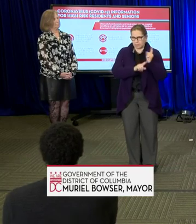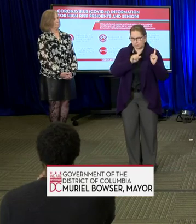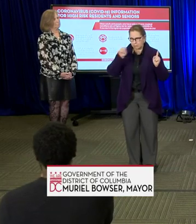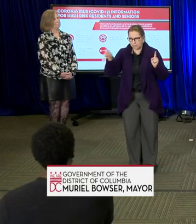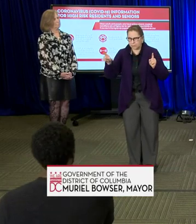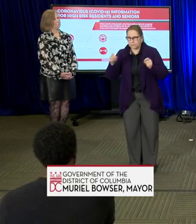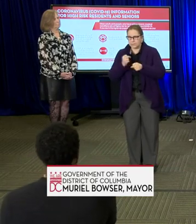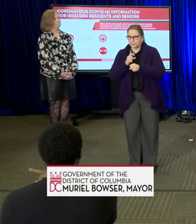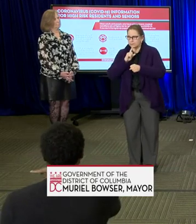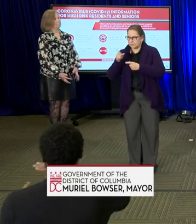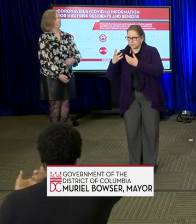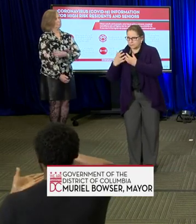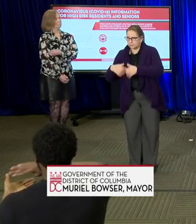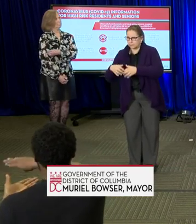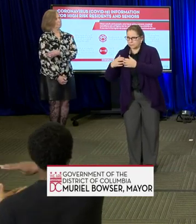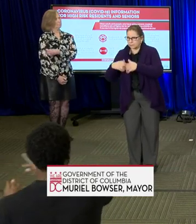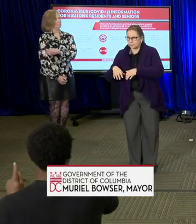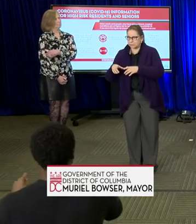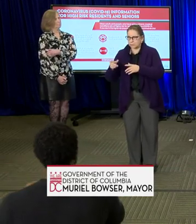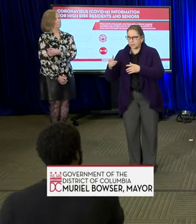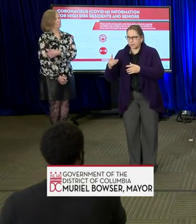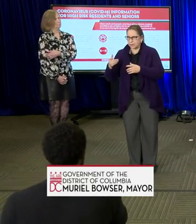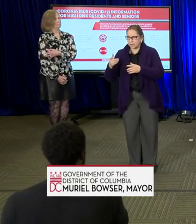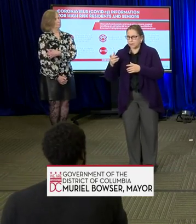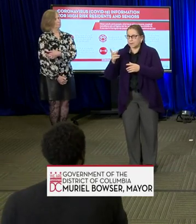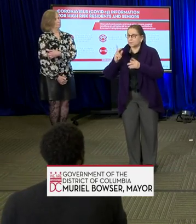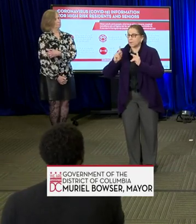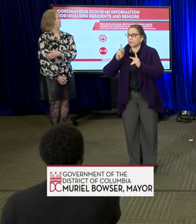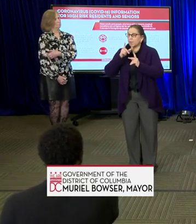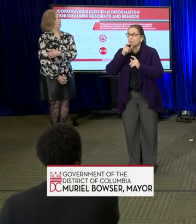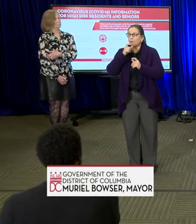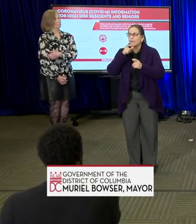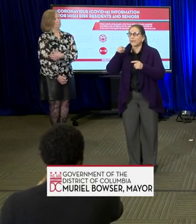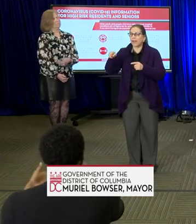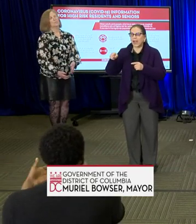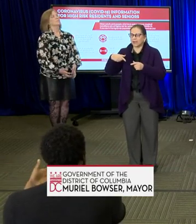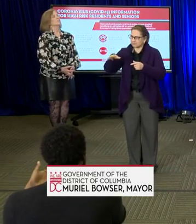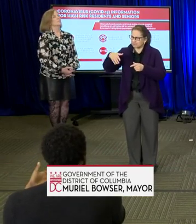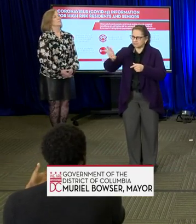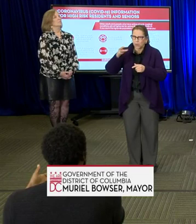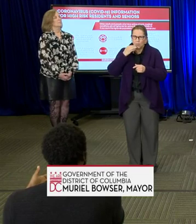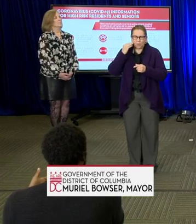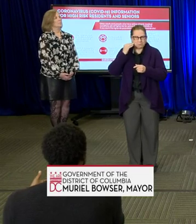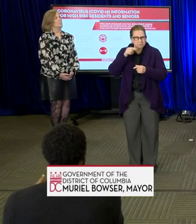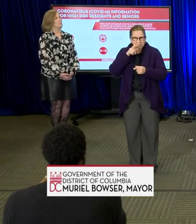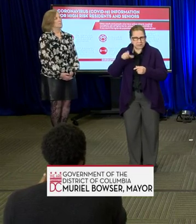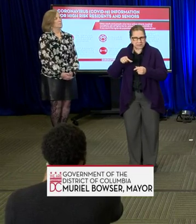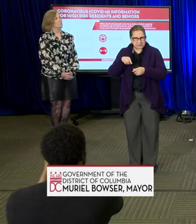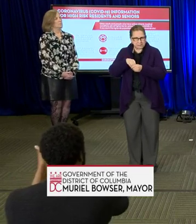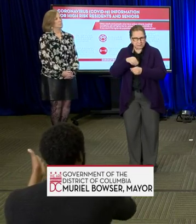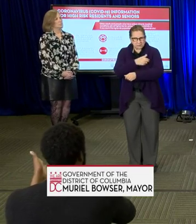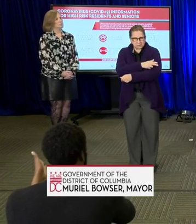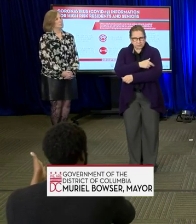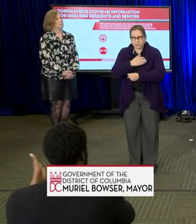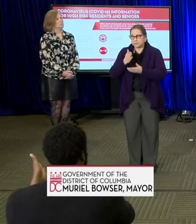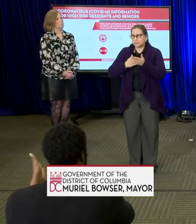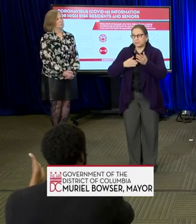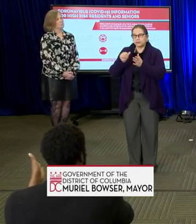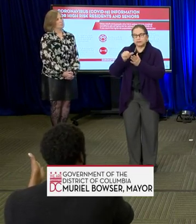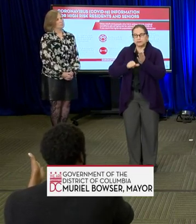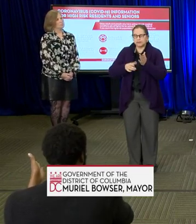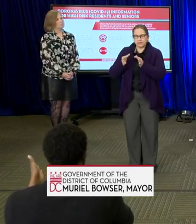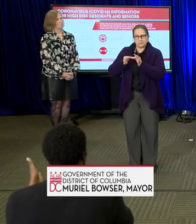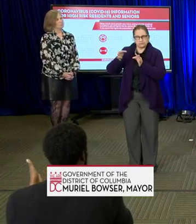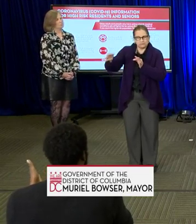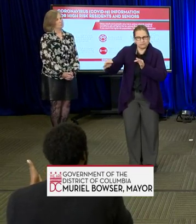discharging non-acute patients and canceling elective surgeries. And as I mentioned, Dr. Nesbitt and her team have been very